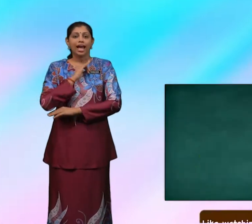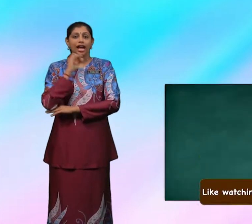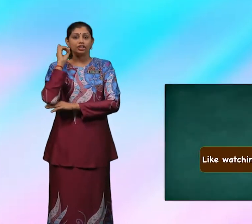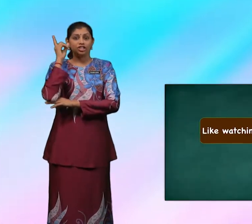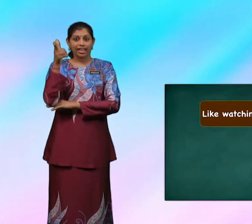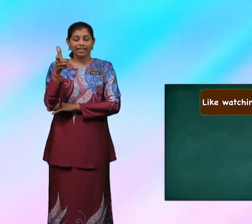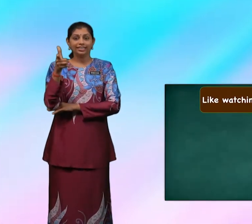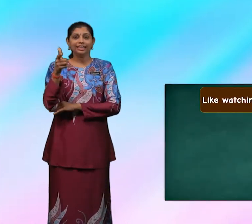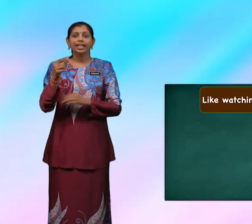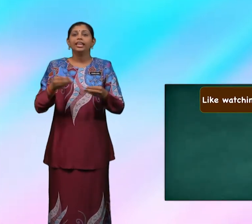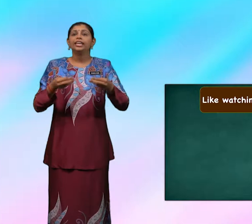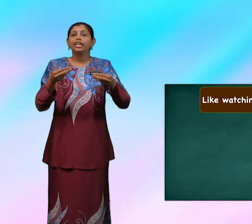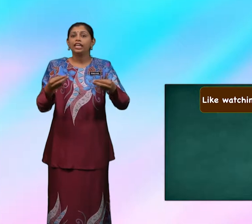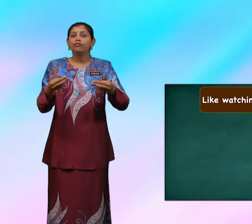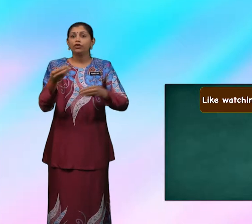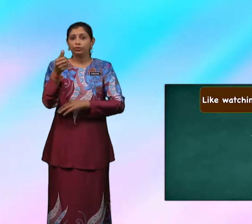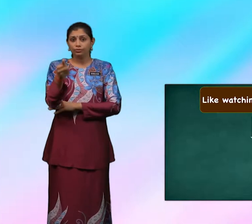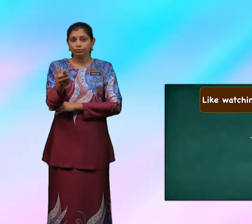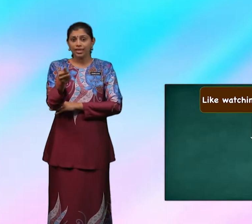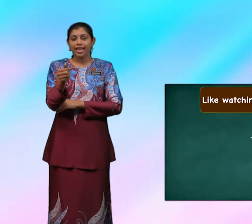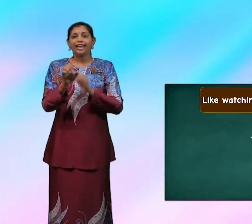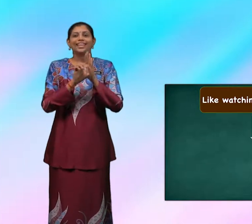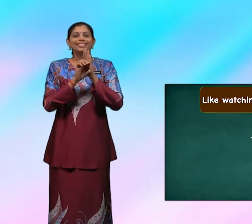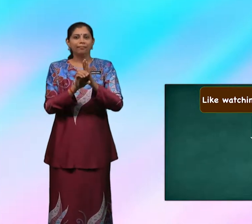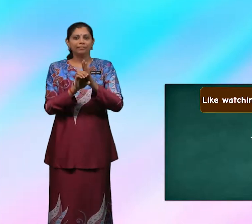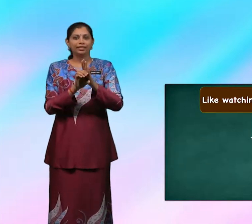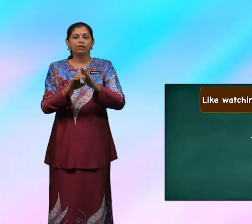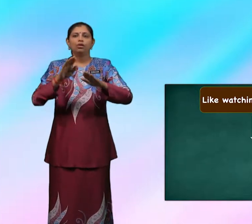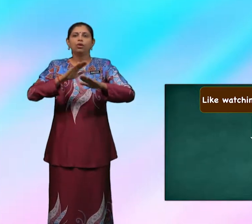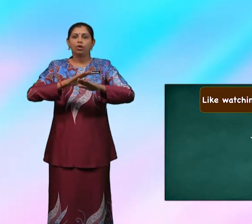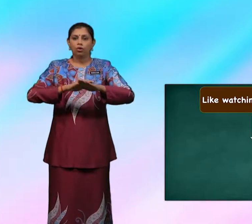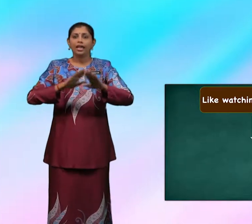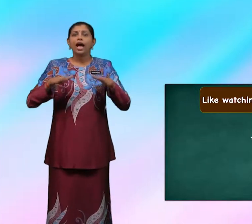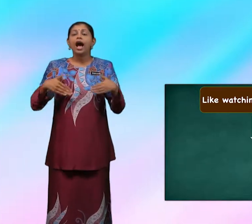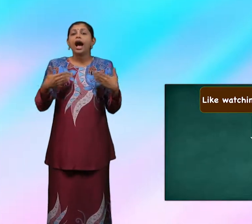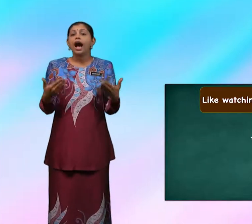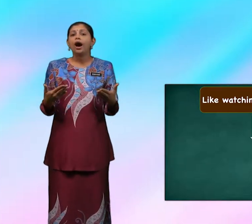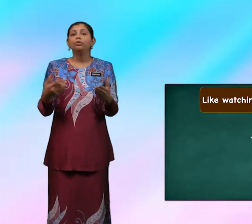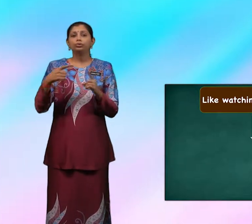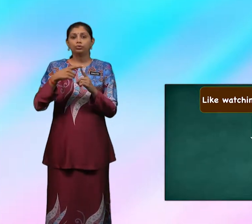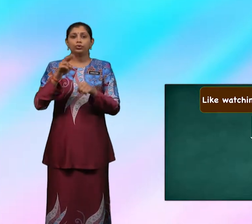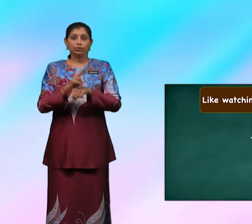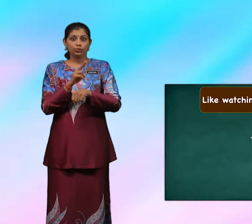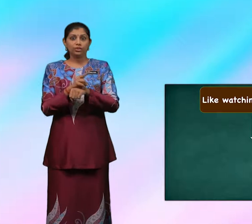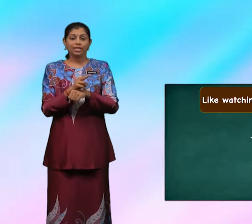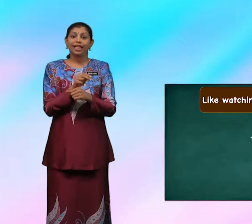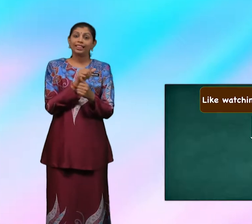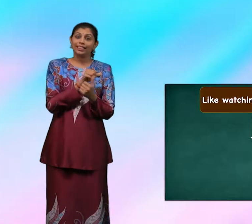I shall give you an example on how to use